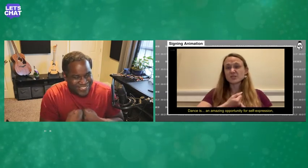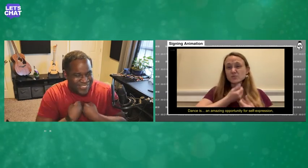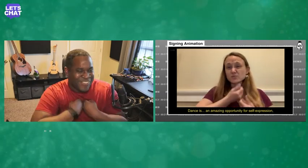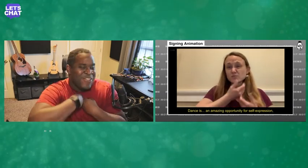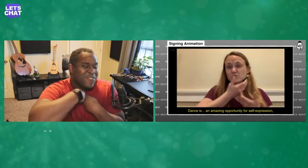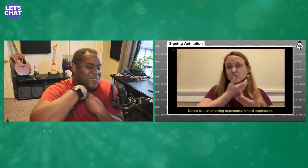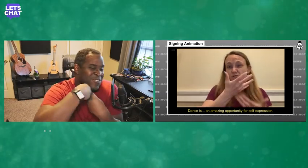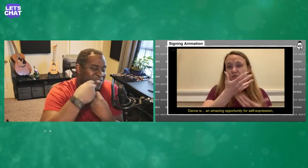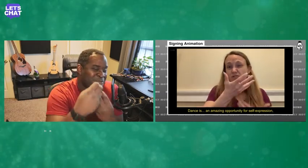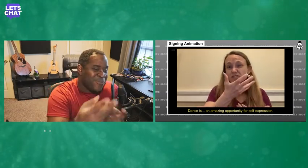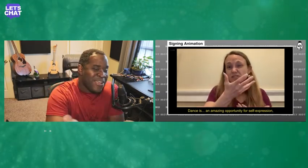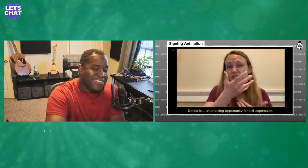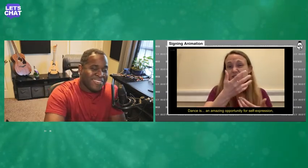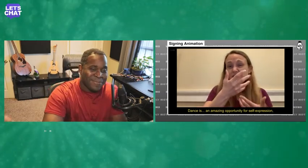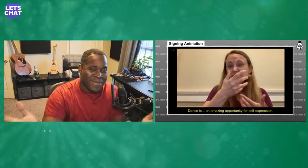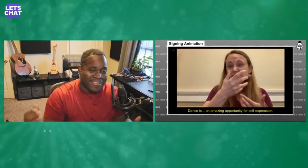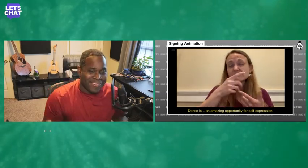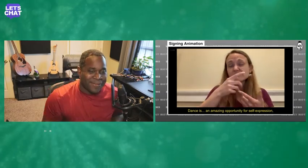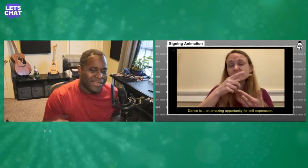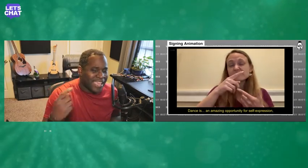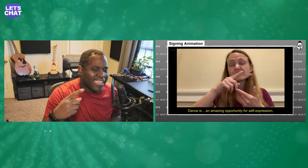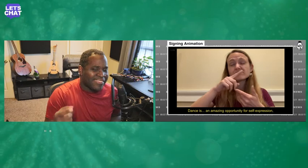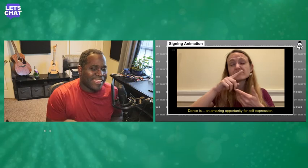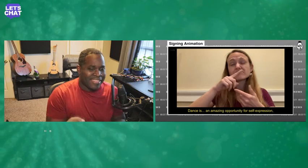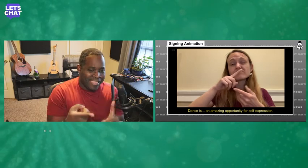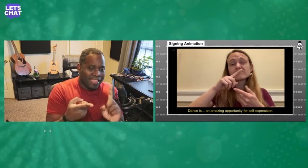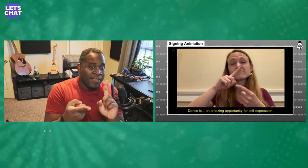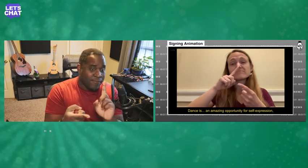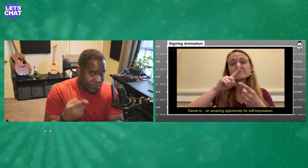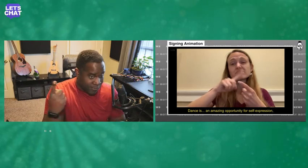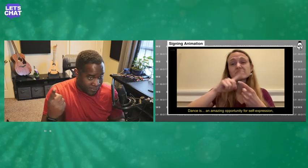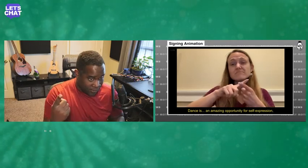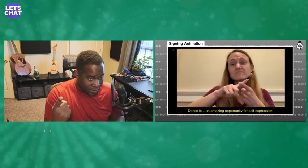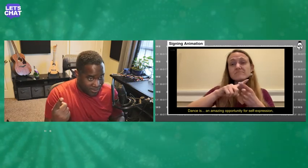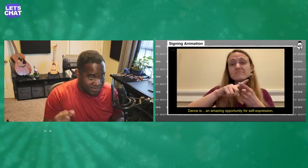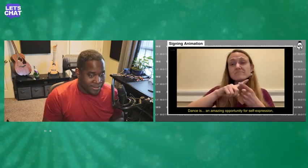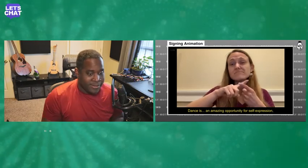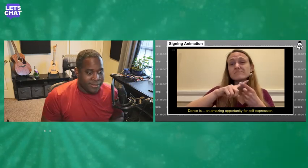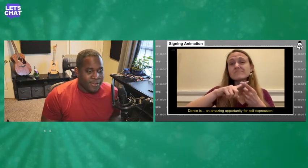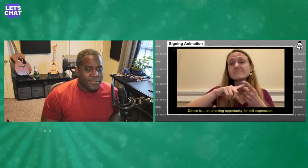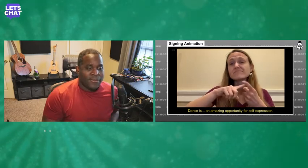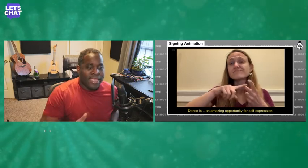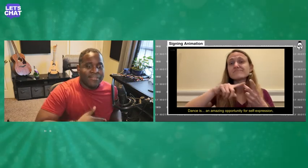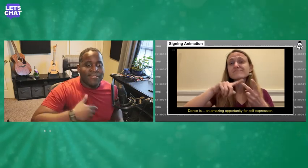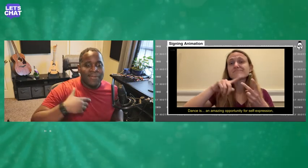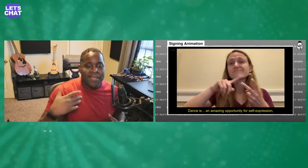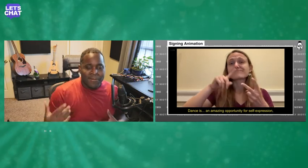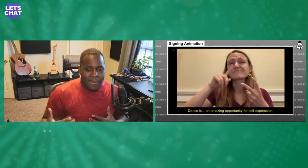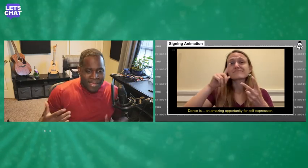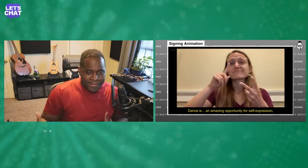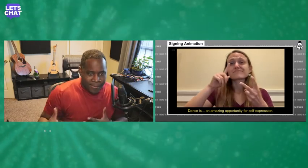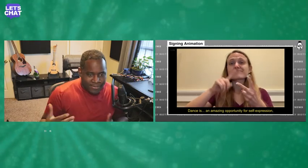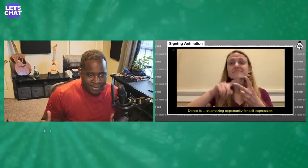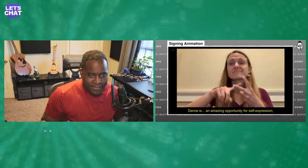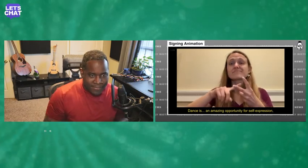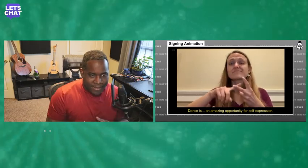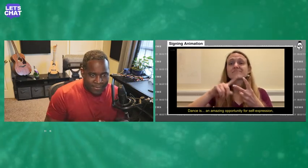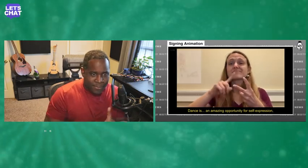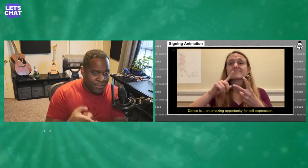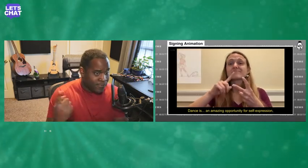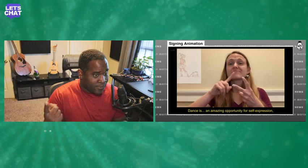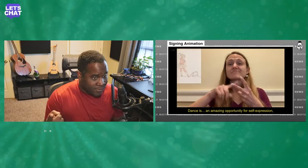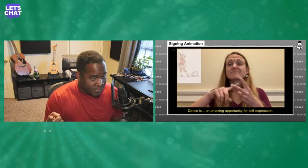the facials for expressing myself. And I guess I get that. First of all, so dance is an amazing opportunity